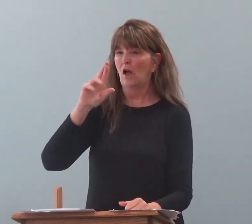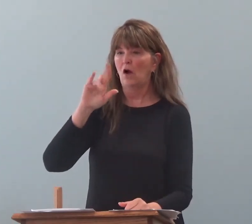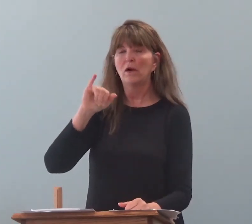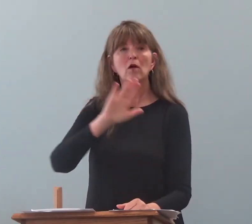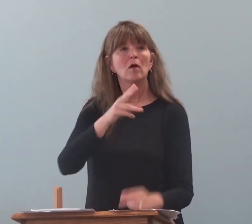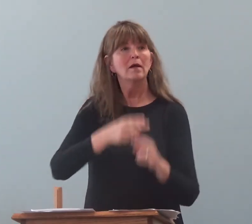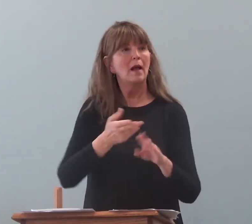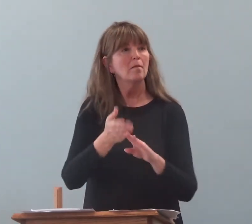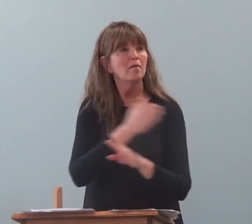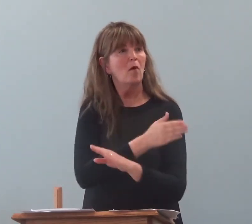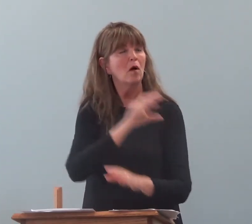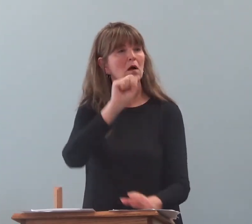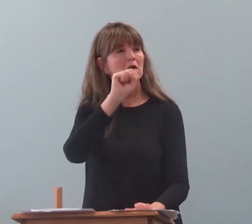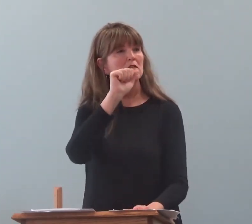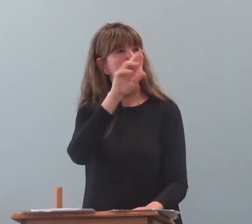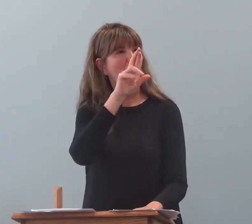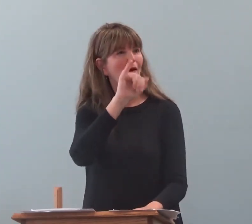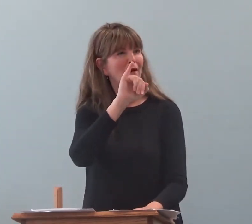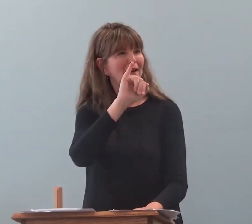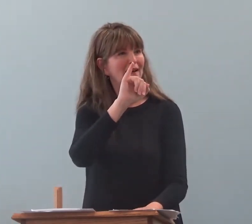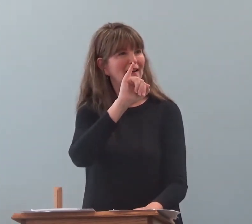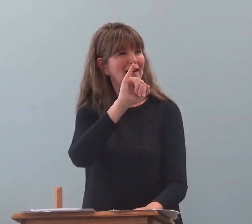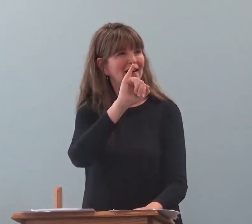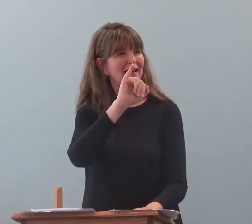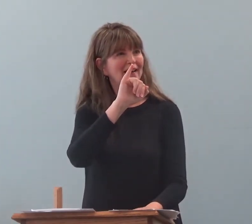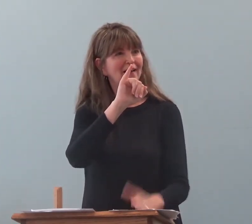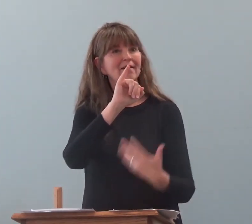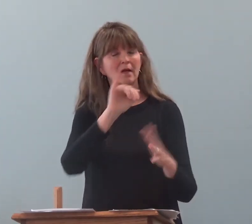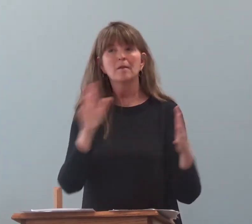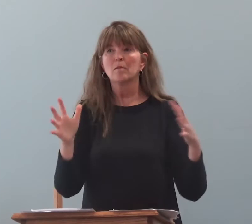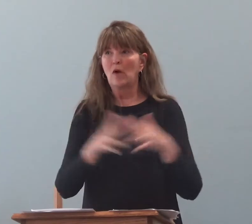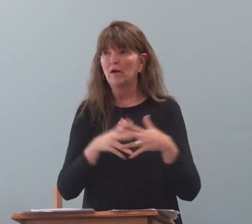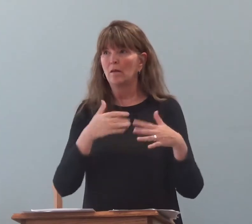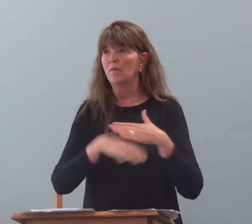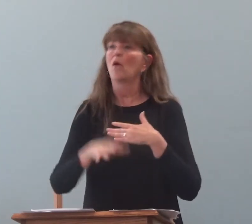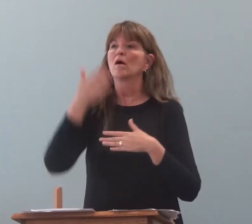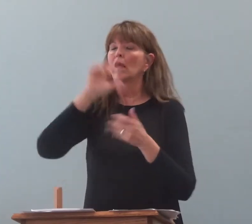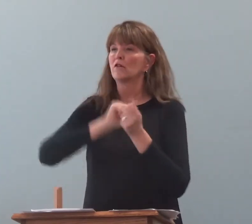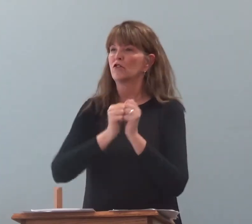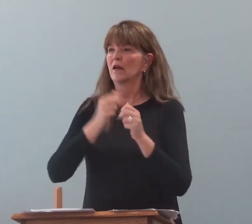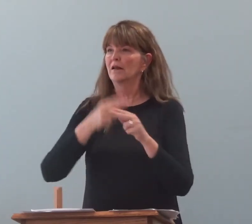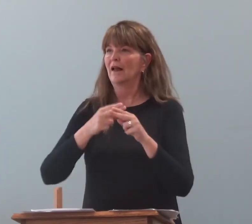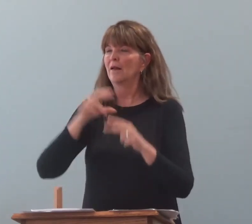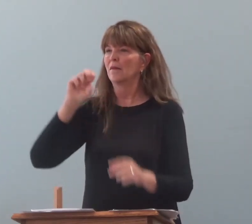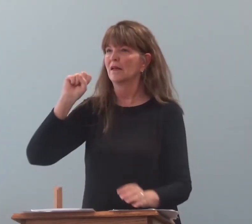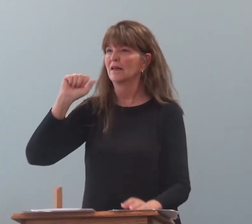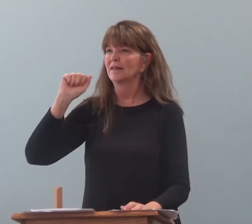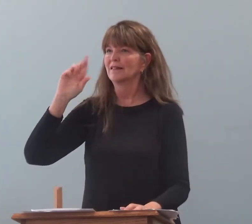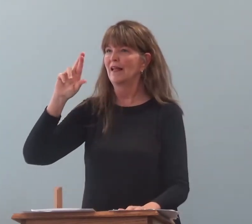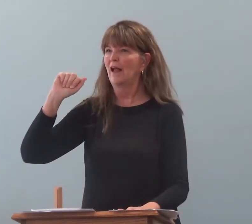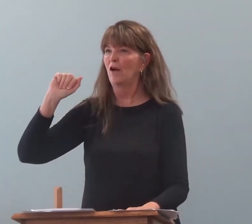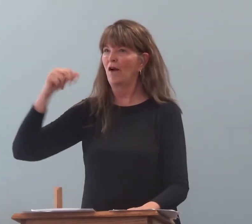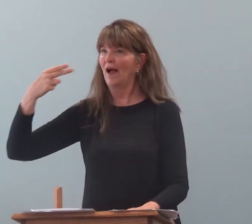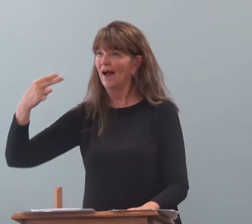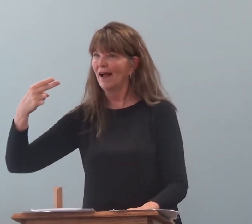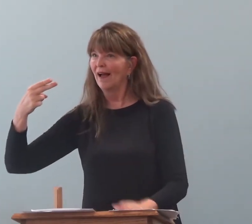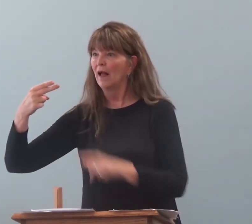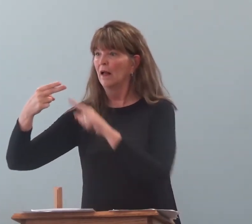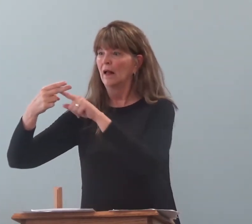And Sarah's name was even changed. Before she conceived, her name was Sarai. And after